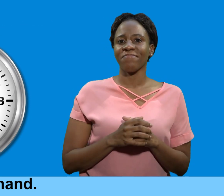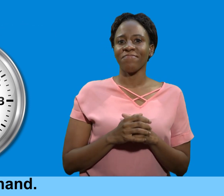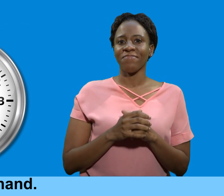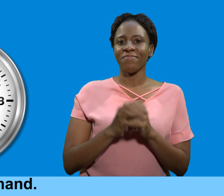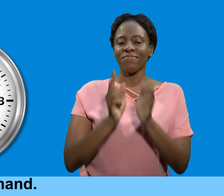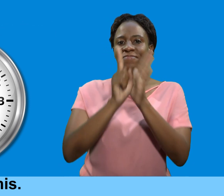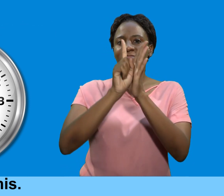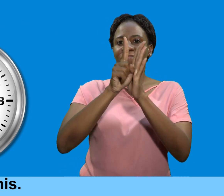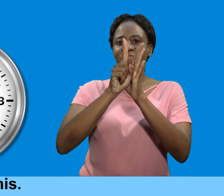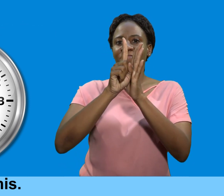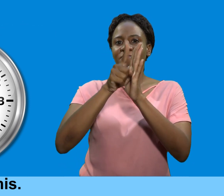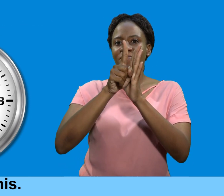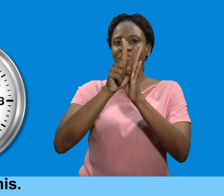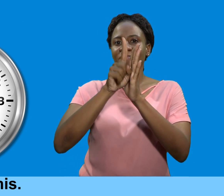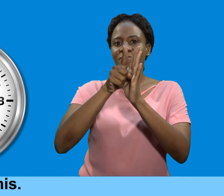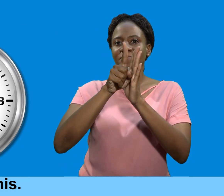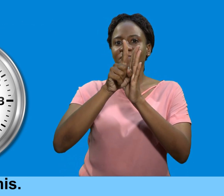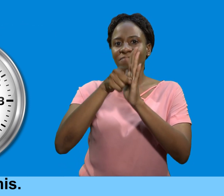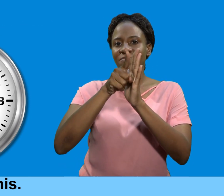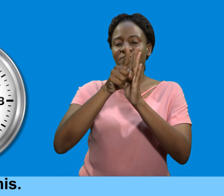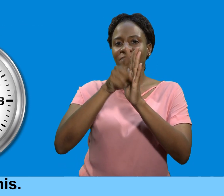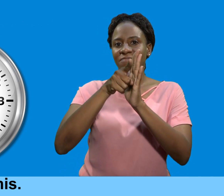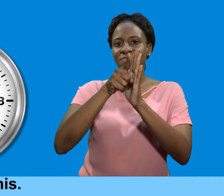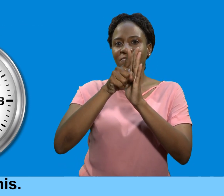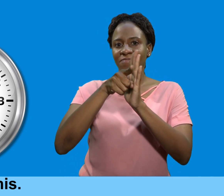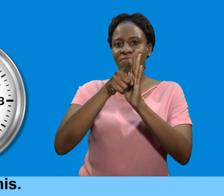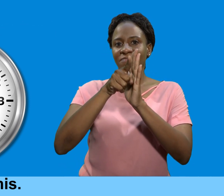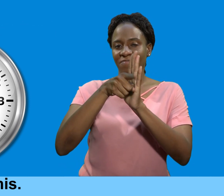hand. It moves like this.